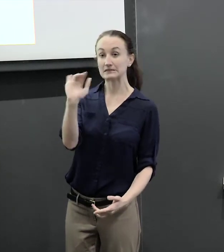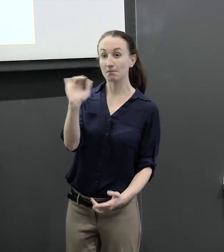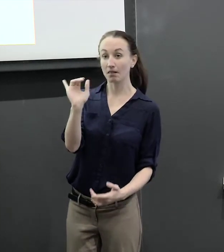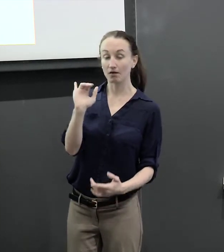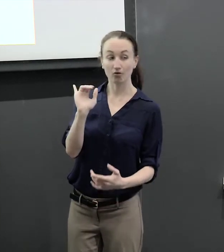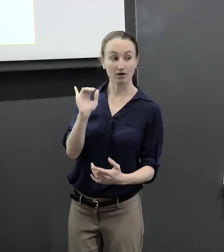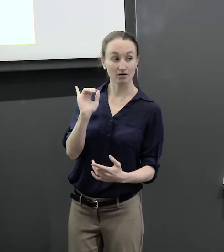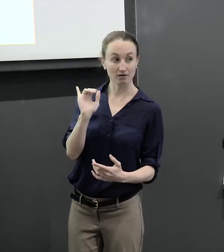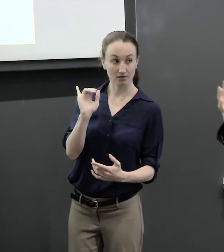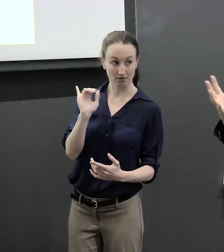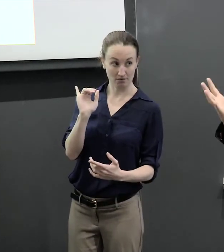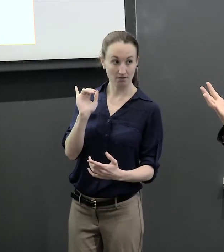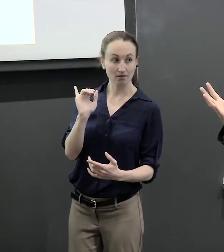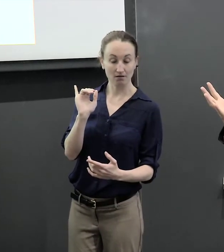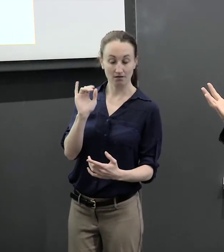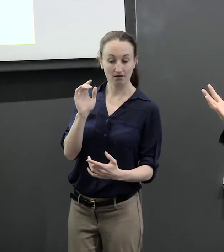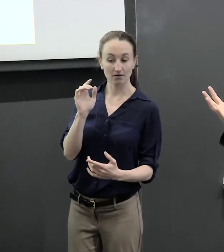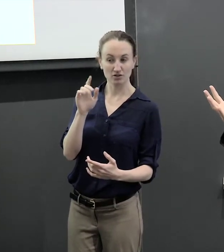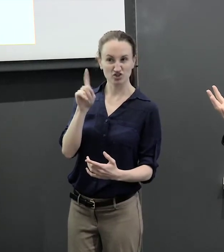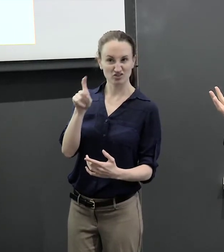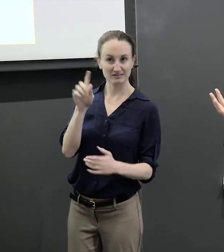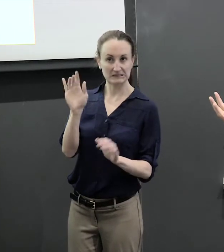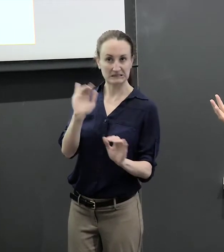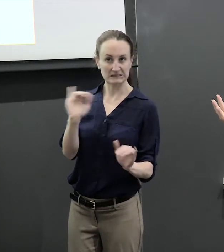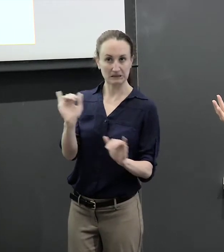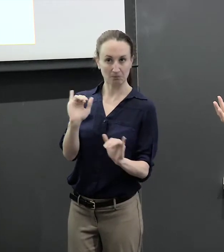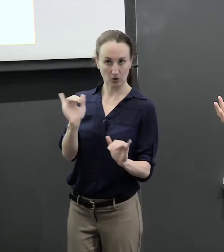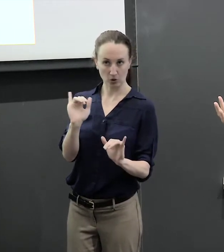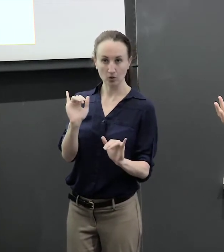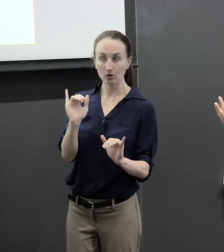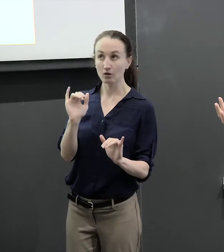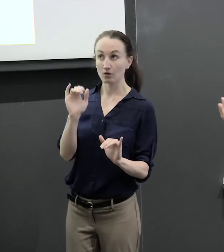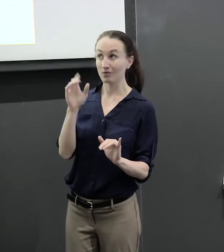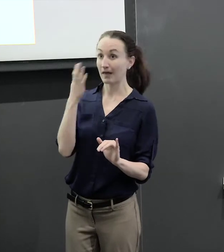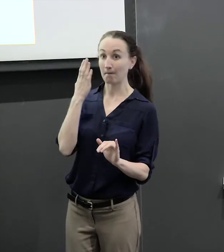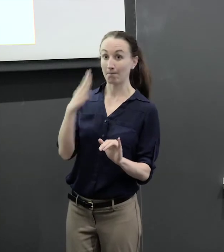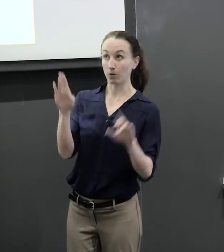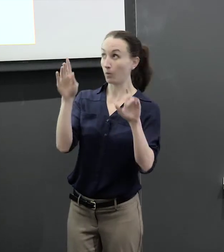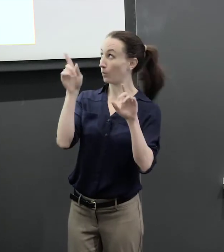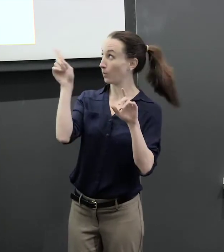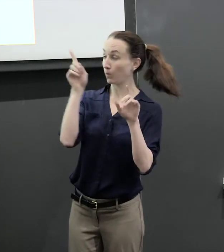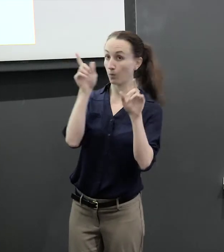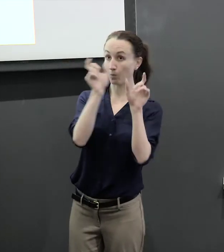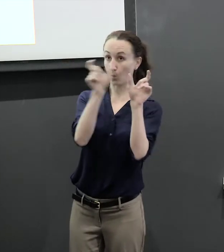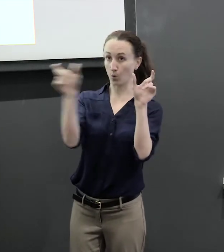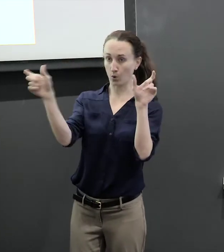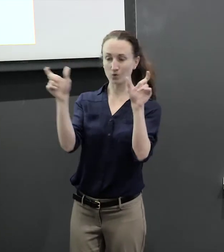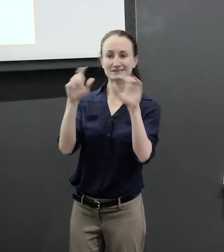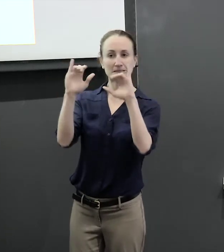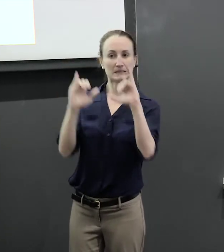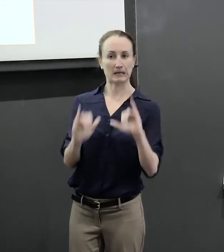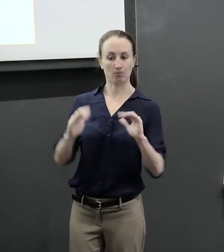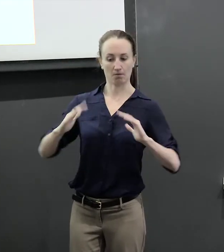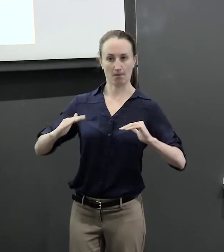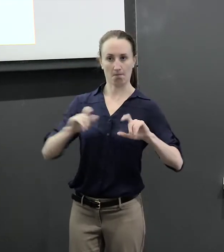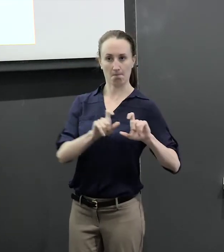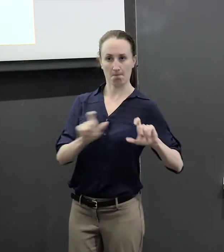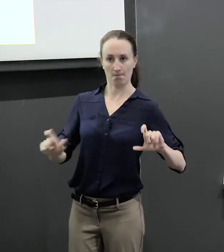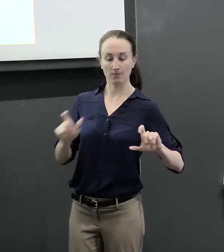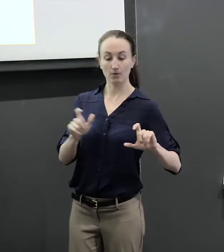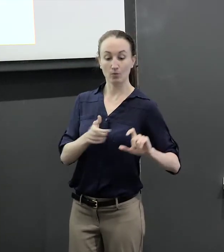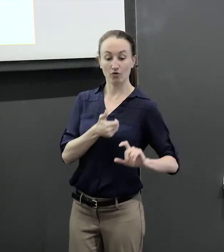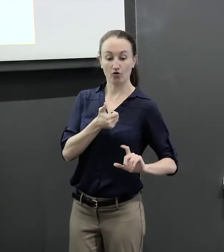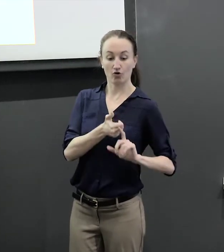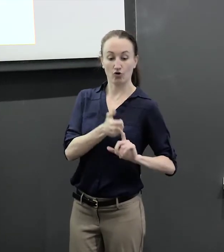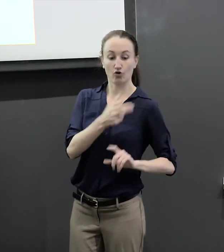this case and the case in blue on the bottom of the screen, where you have herself with